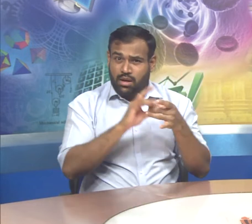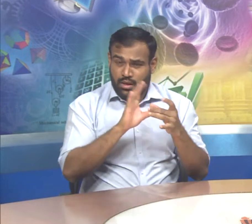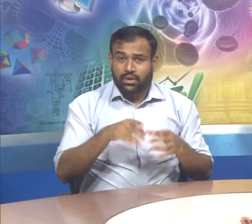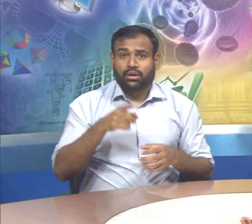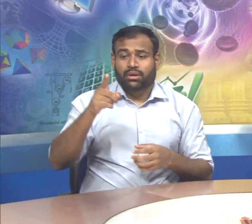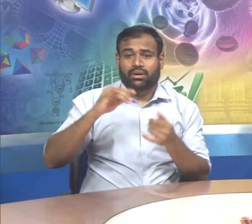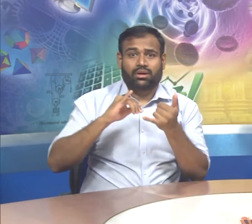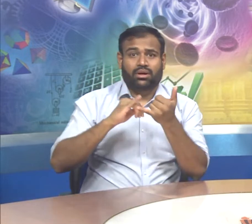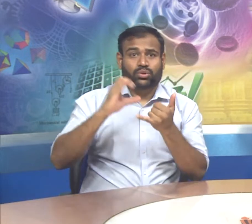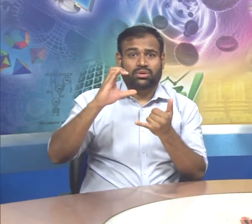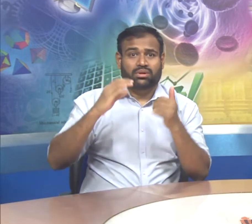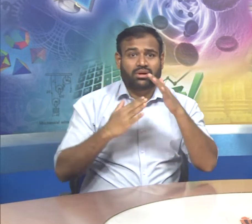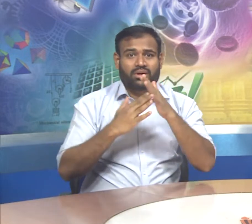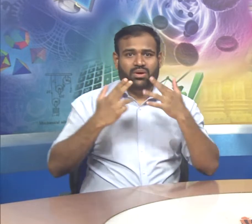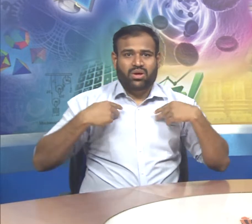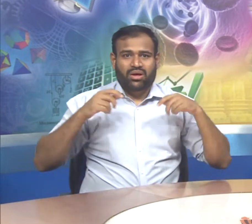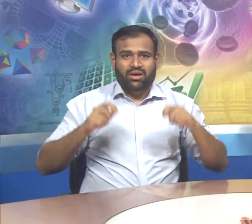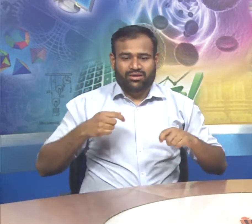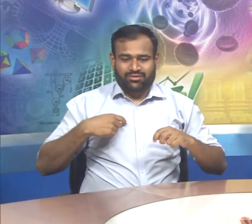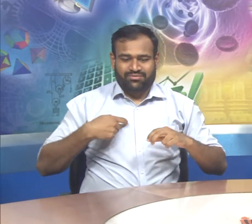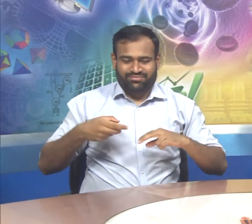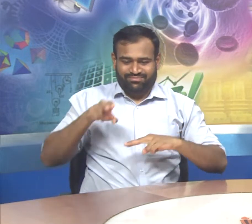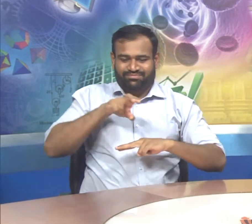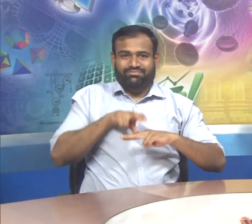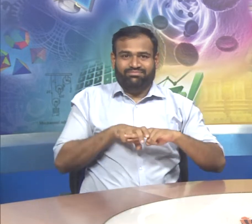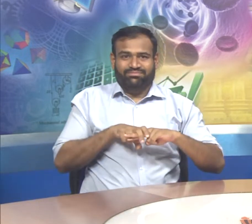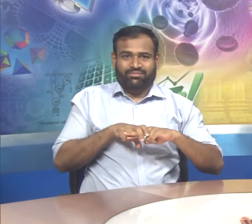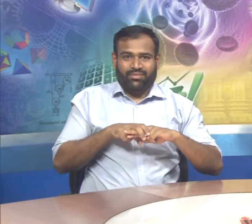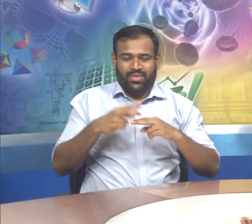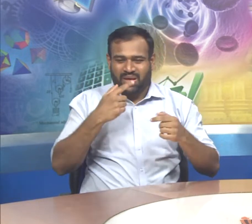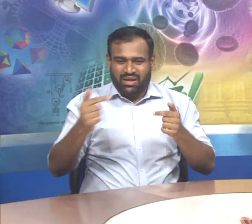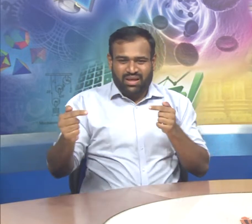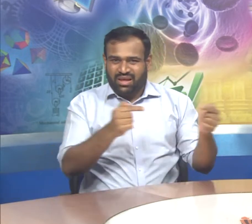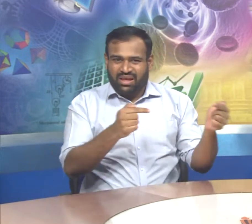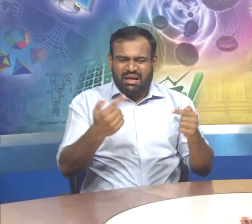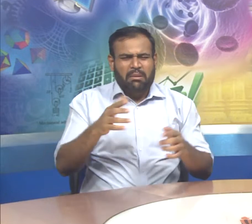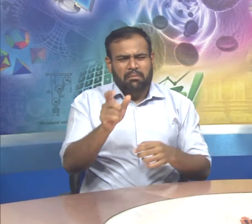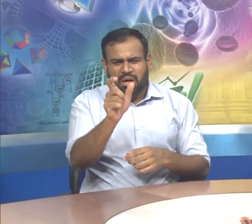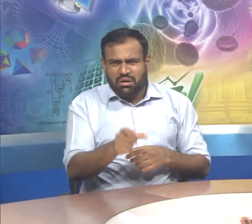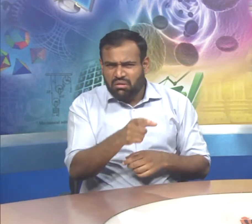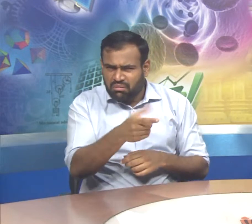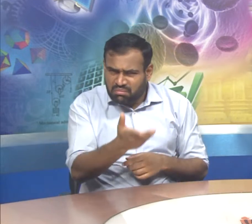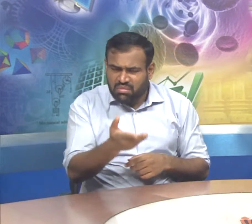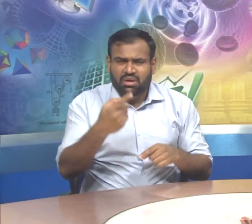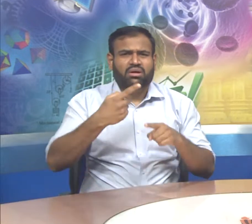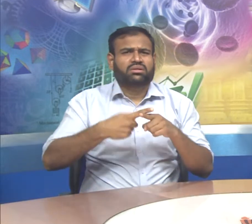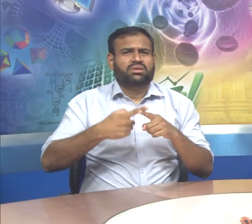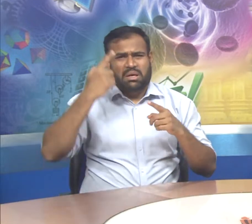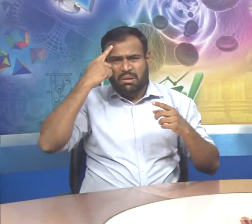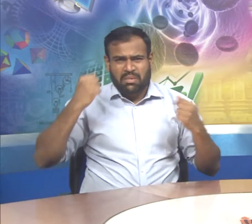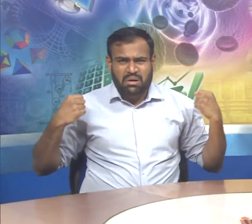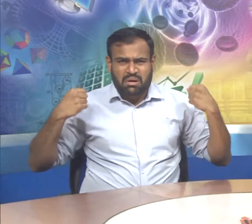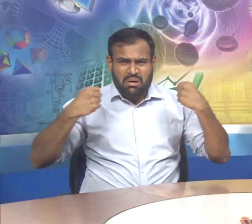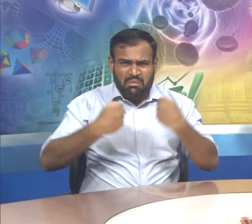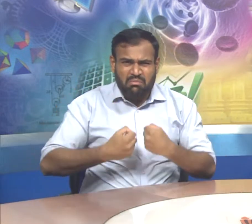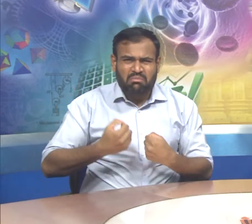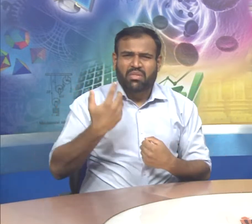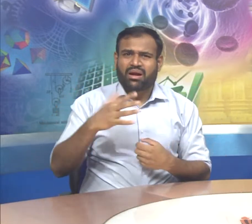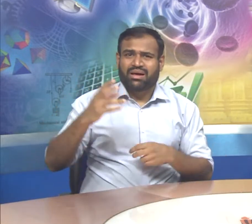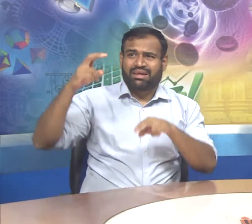As a court of record, the Supreme Court can even send a